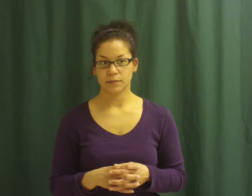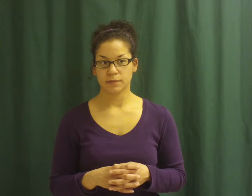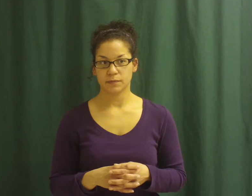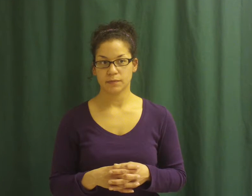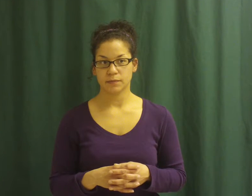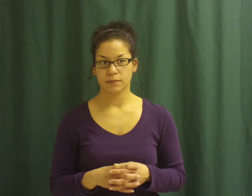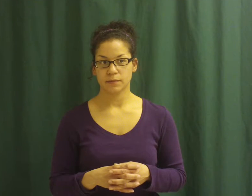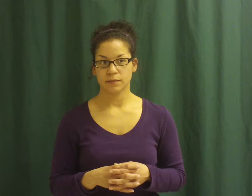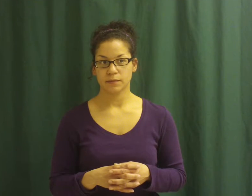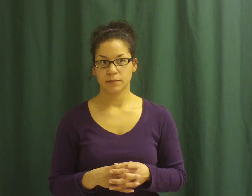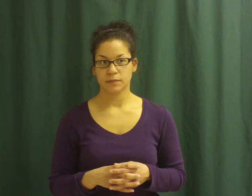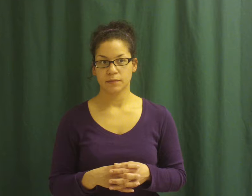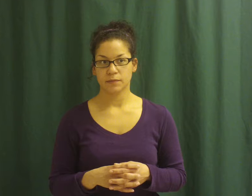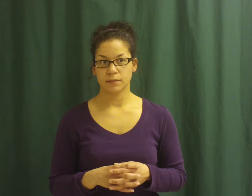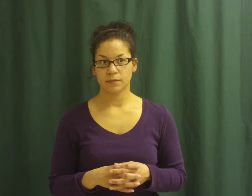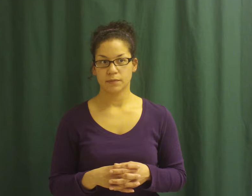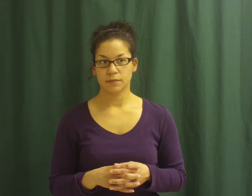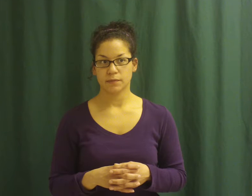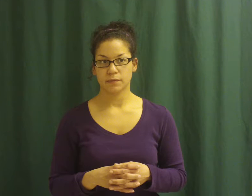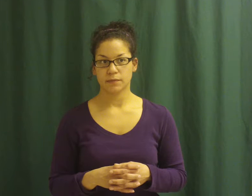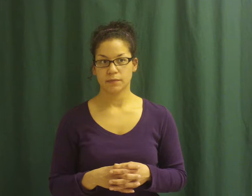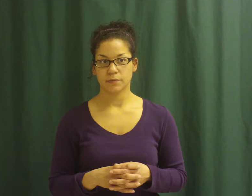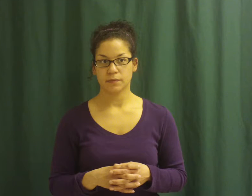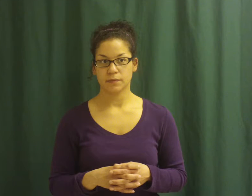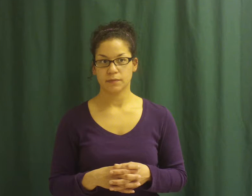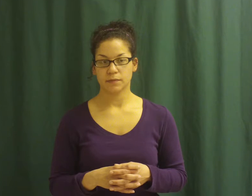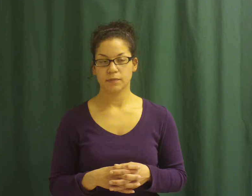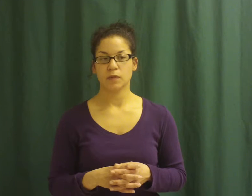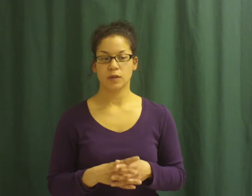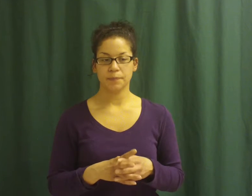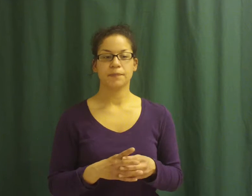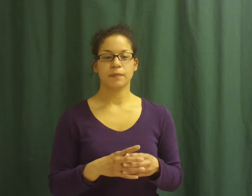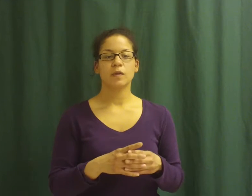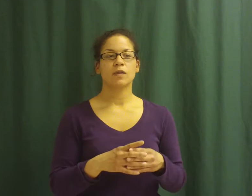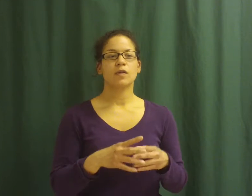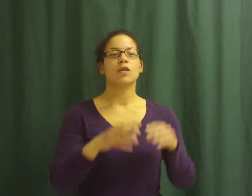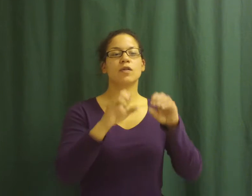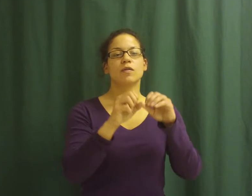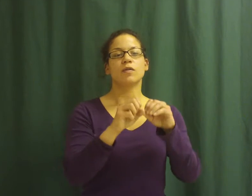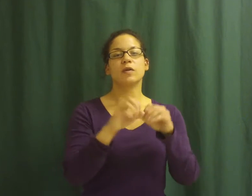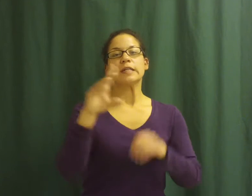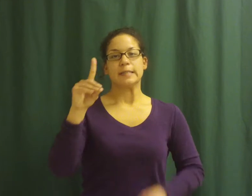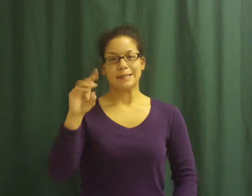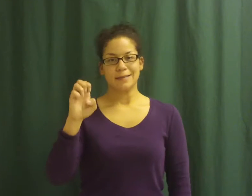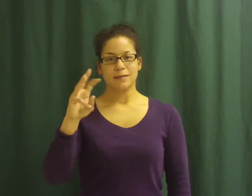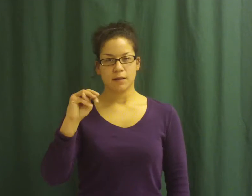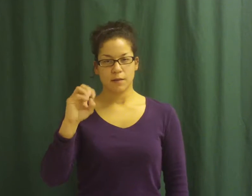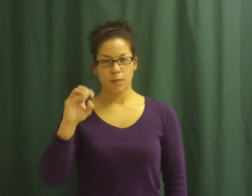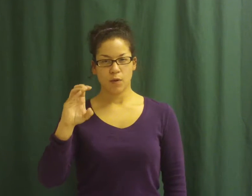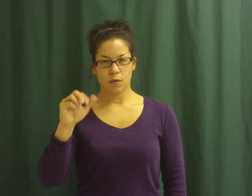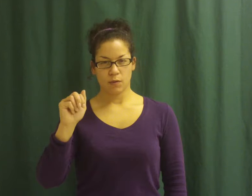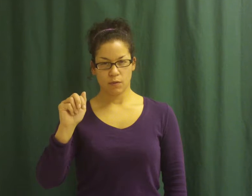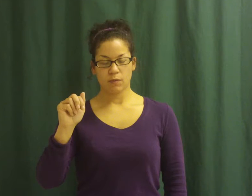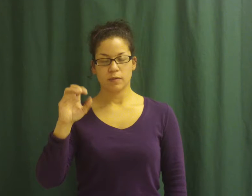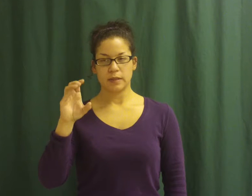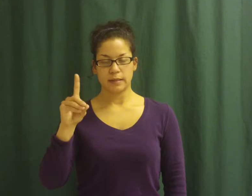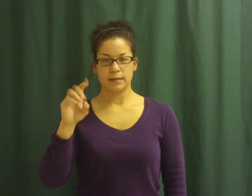people covenants with each citizen, and each citizen with the whole people.